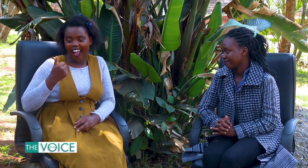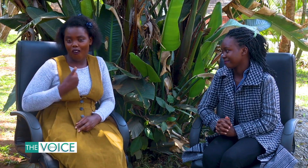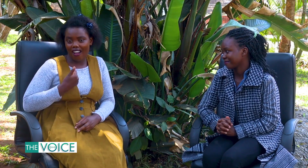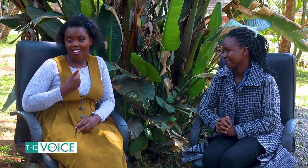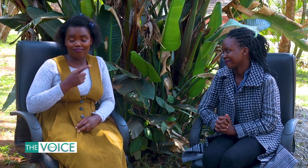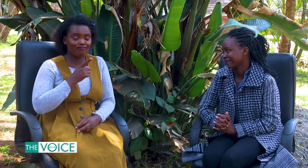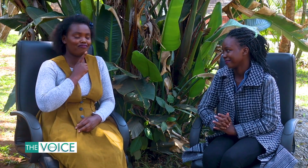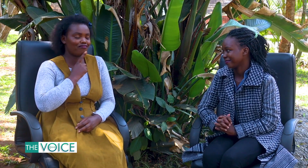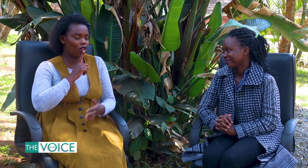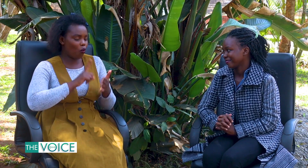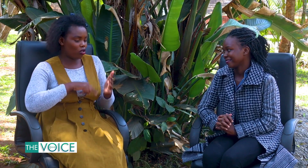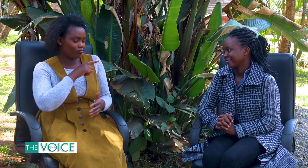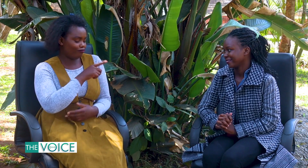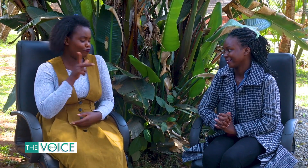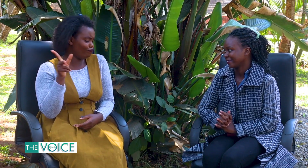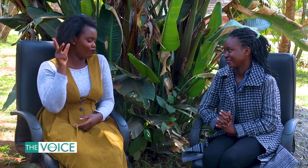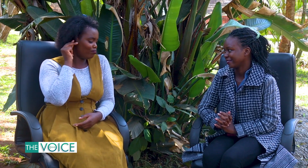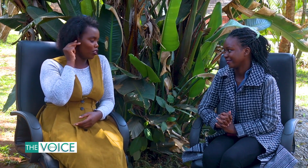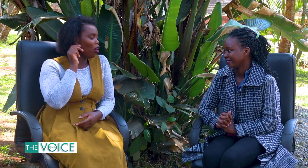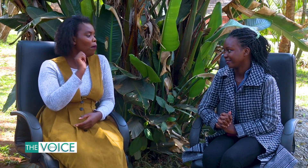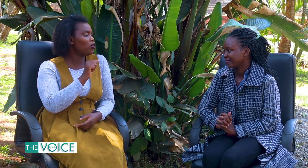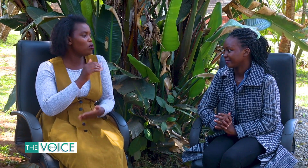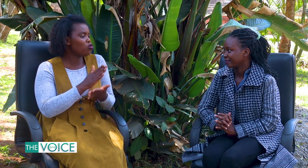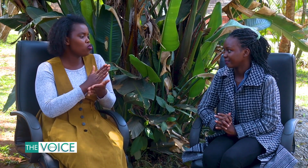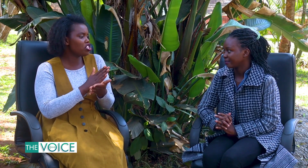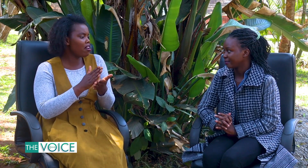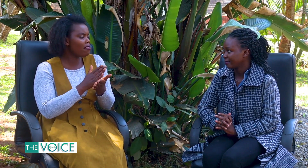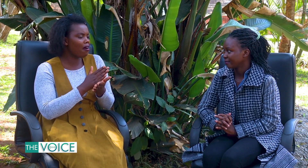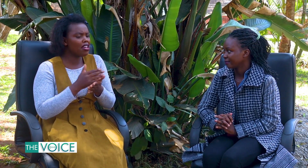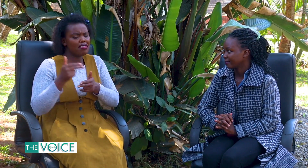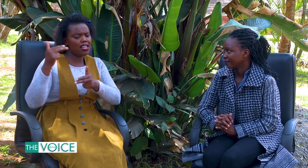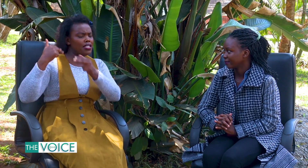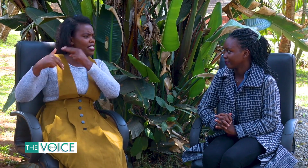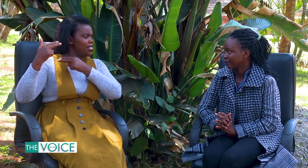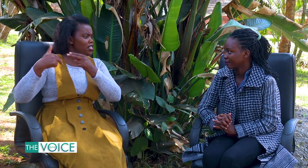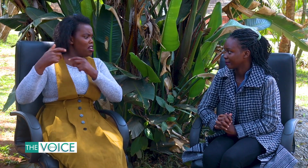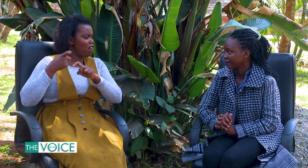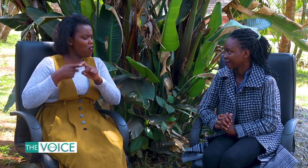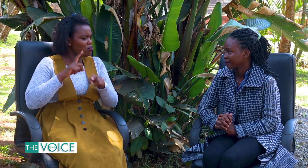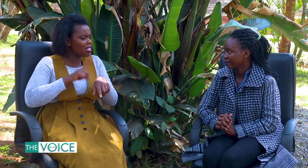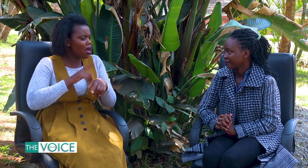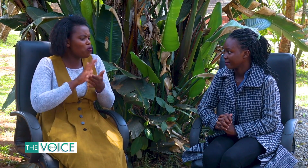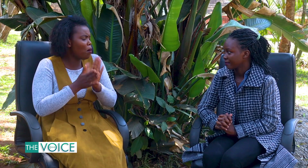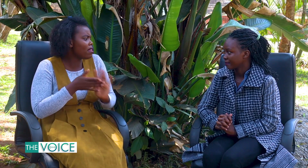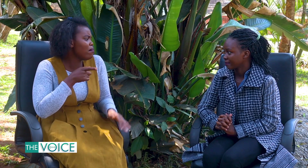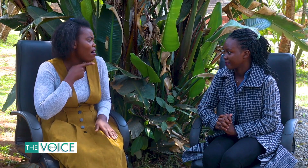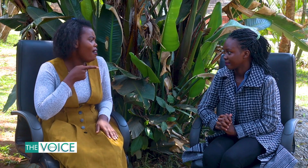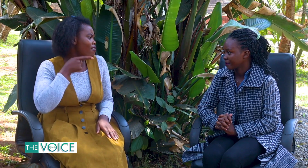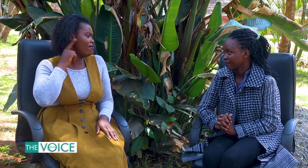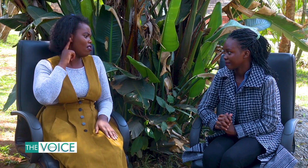and I prefer using sign language. Our lady has told us that she's deaf. So can you tell us, were